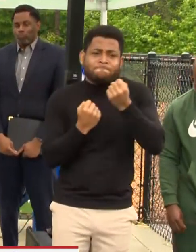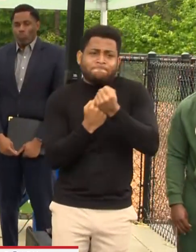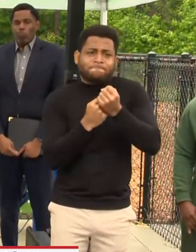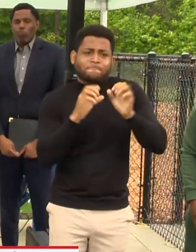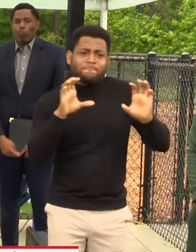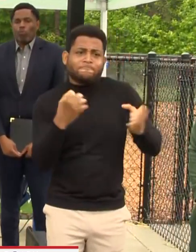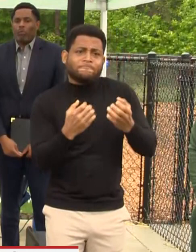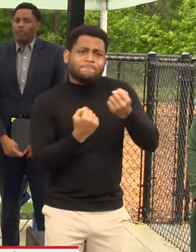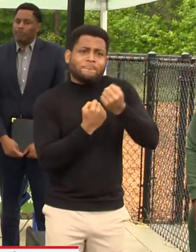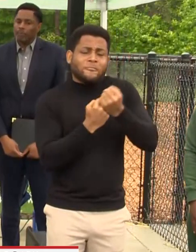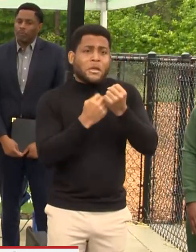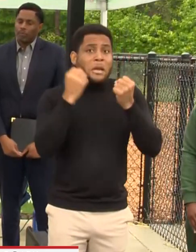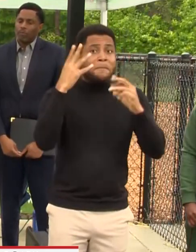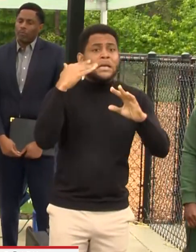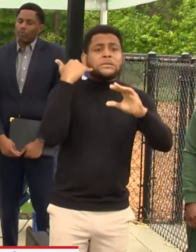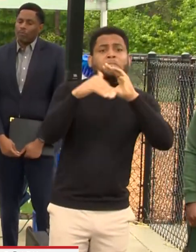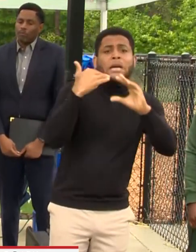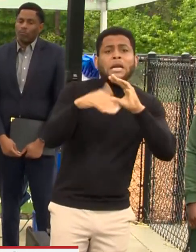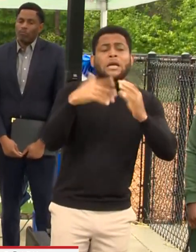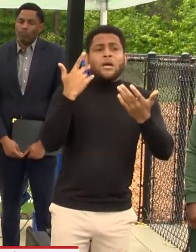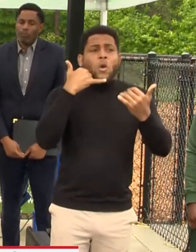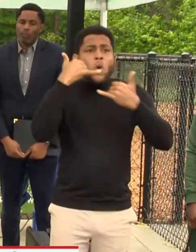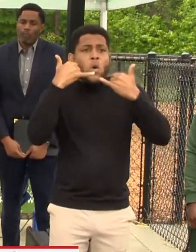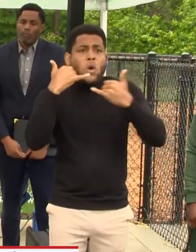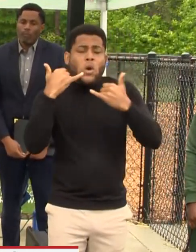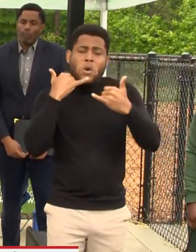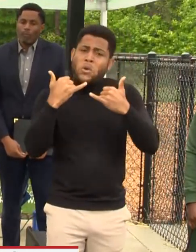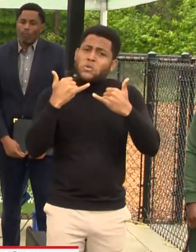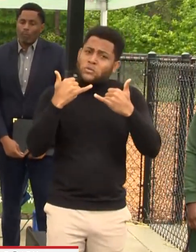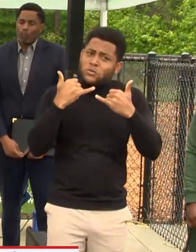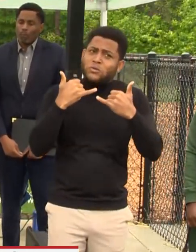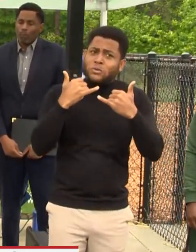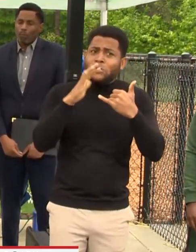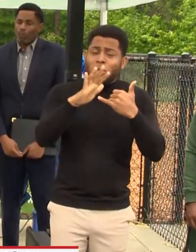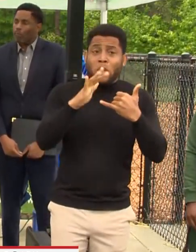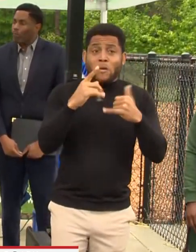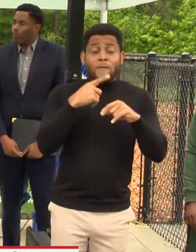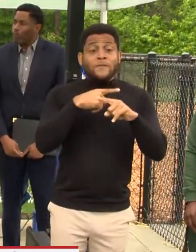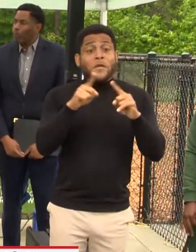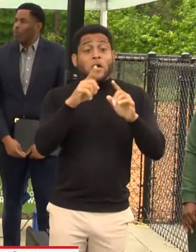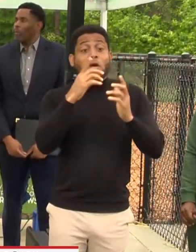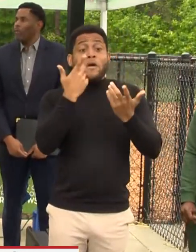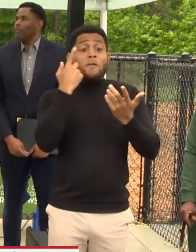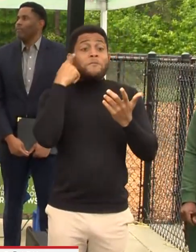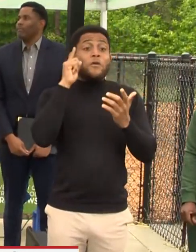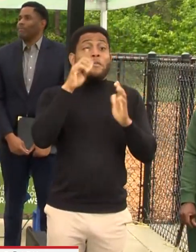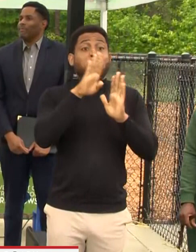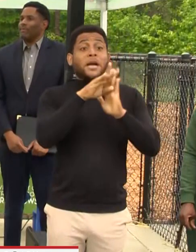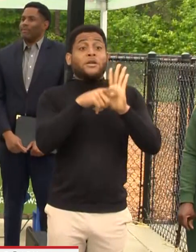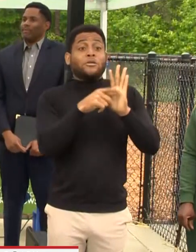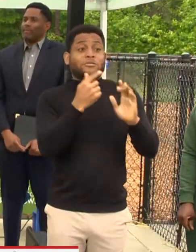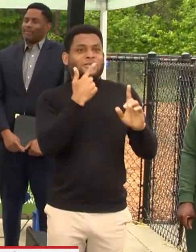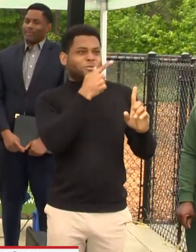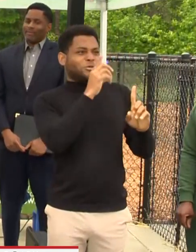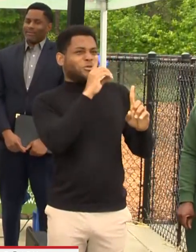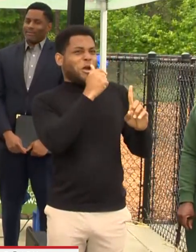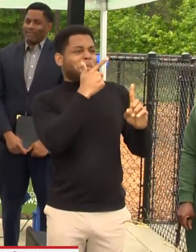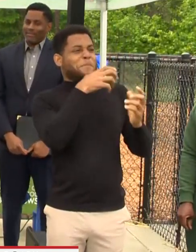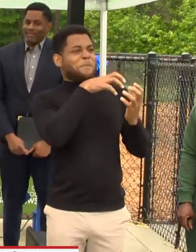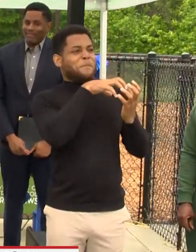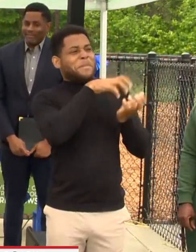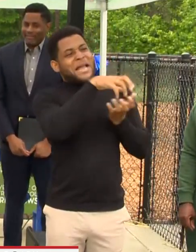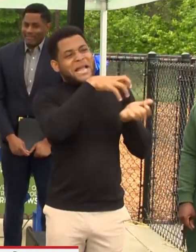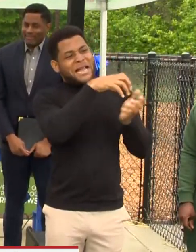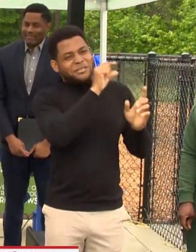have been sent. For a little bit of context and background, I added funding for this project my first year on the council and the budget, and 4